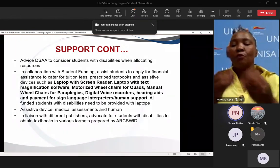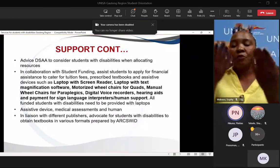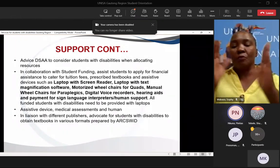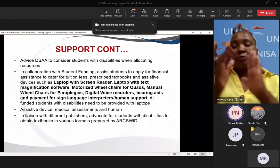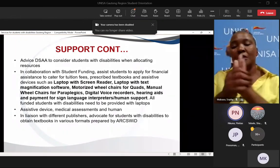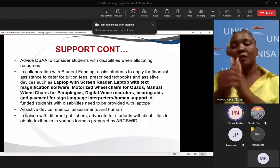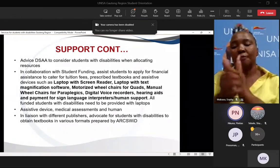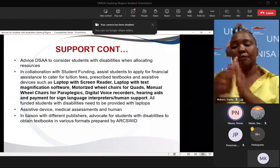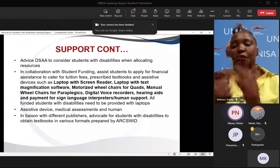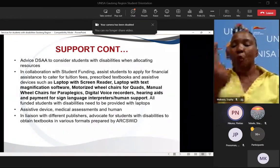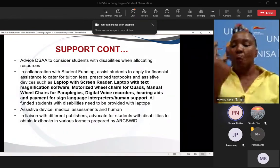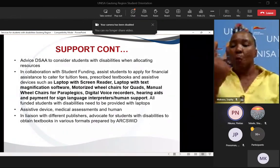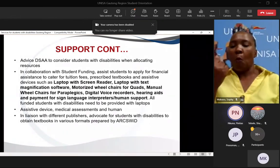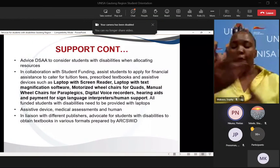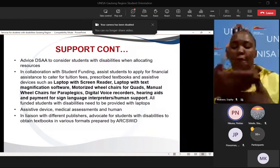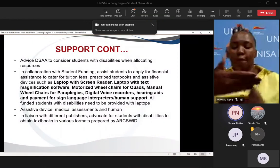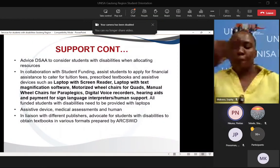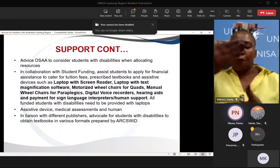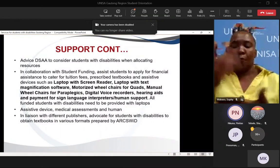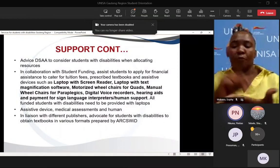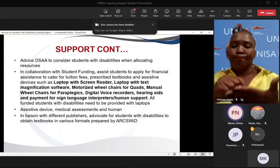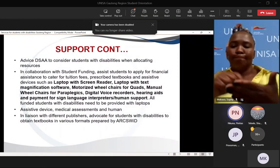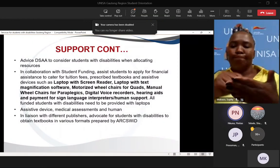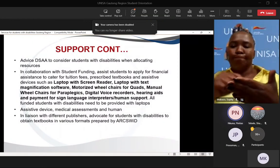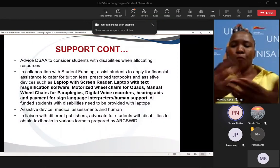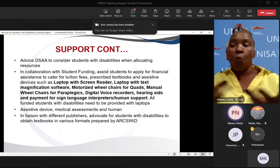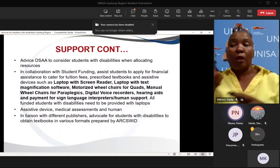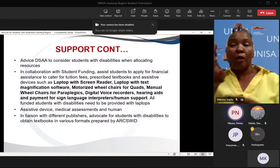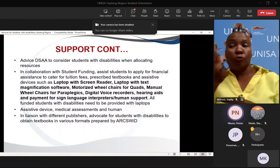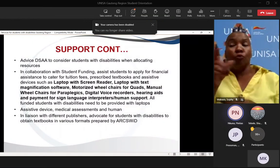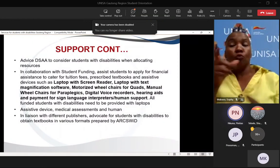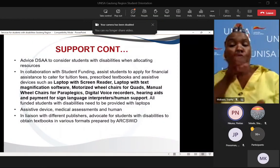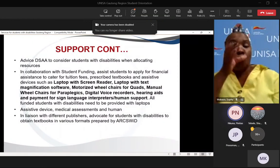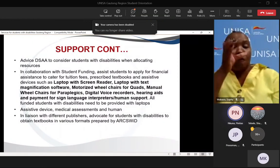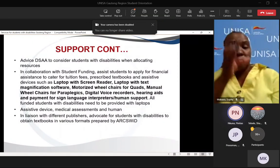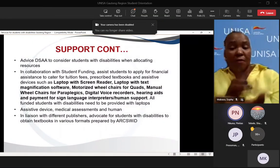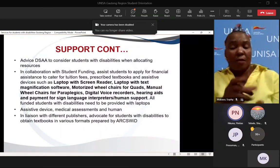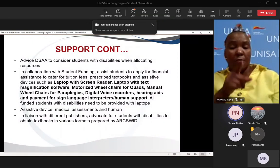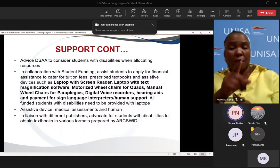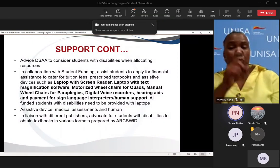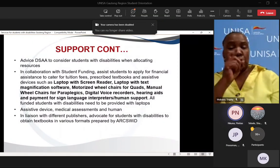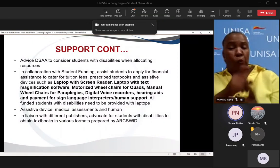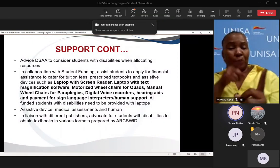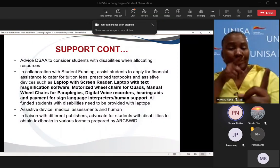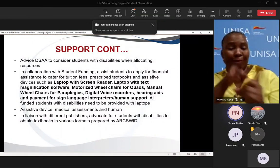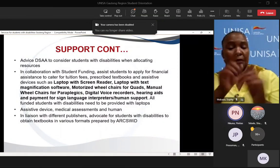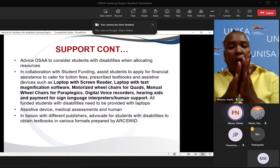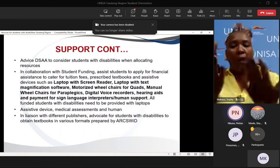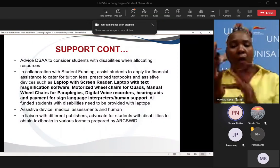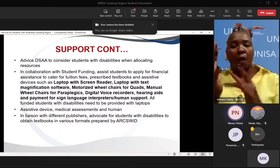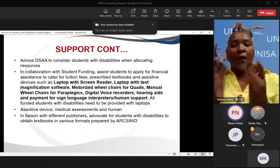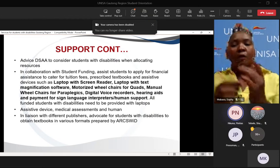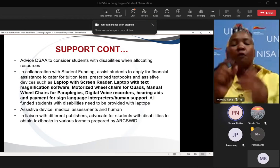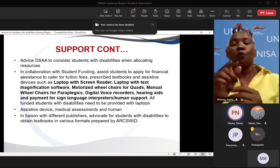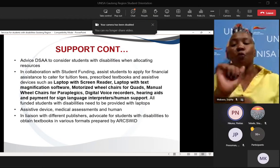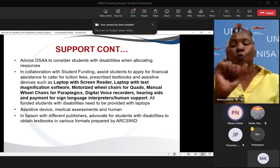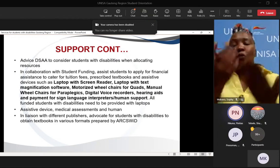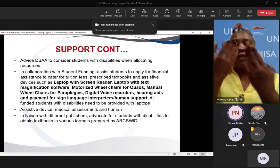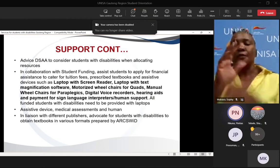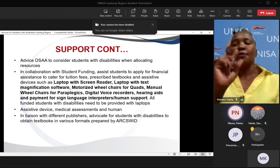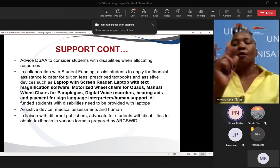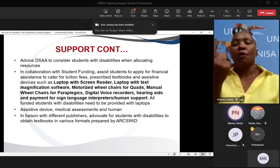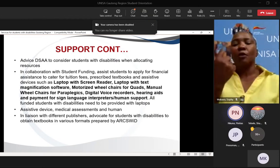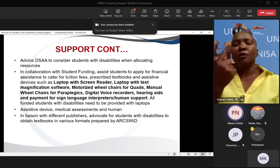service there's a one-page form which is an undertaking whereby confirm that you only use this material for your studies